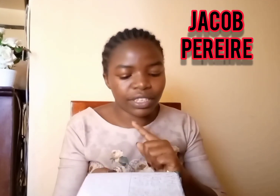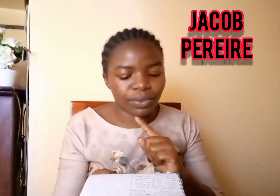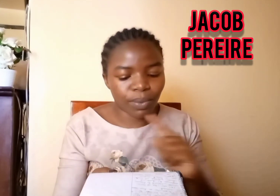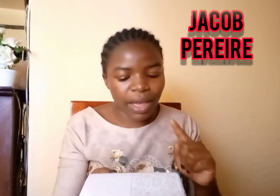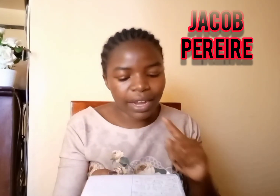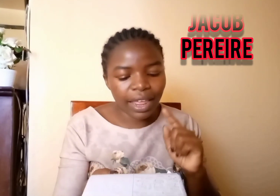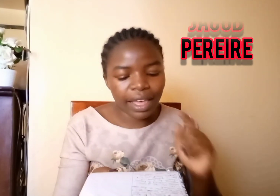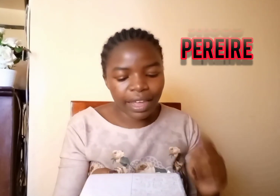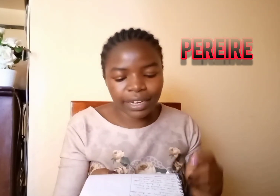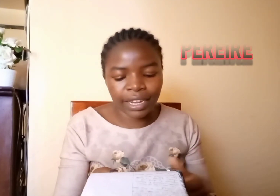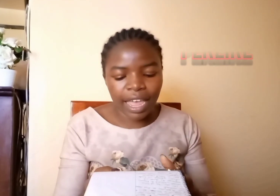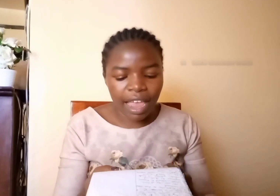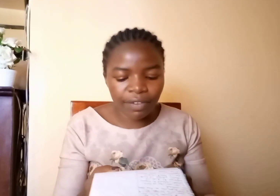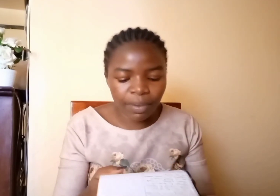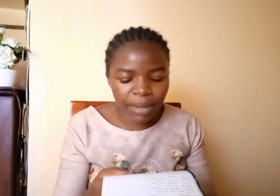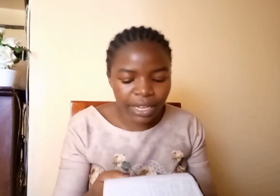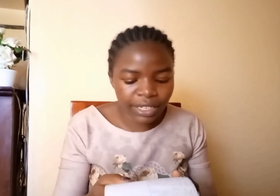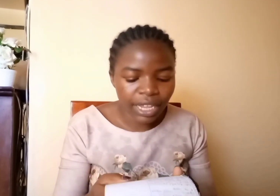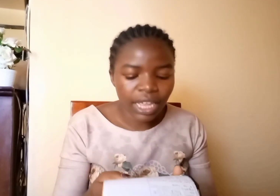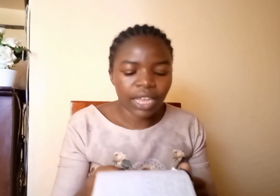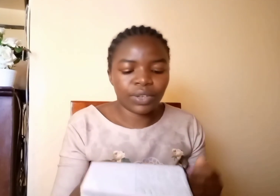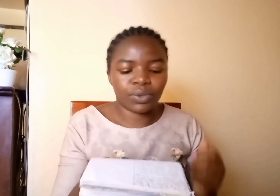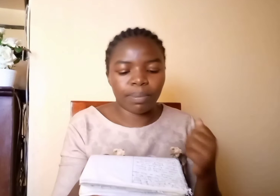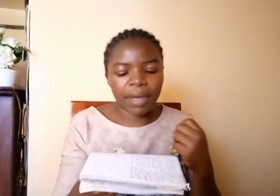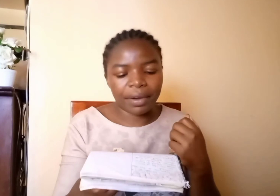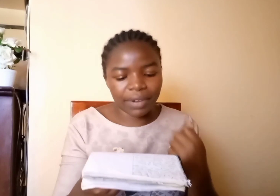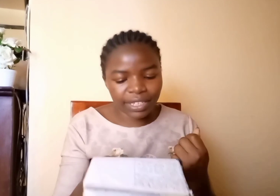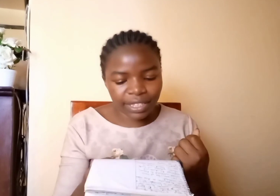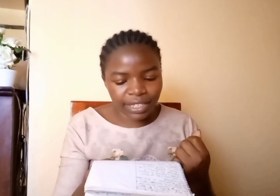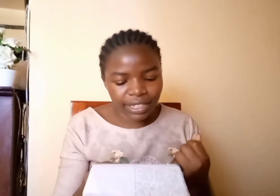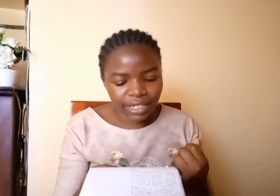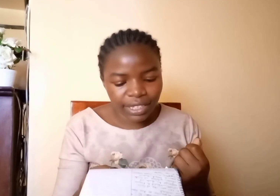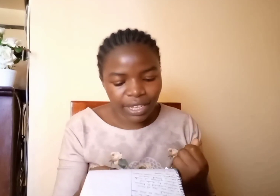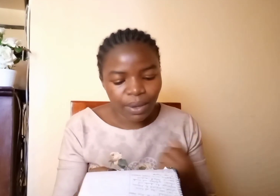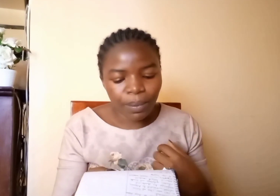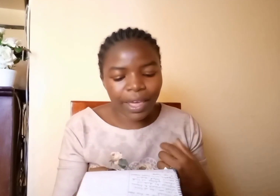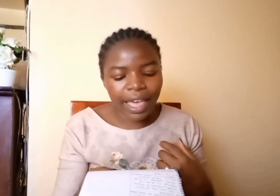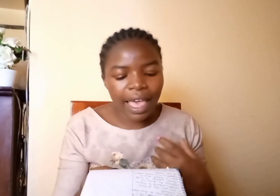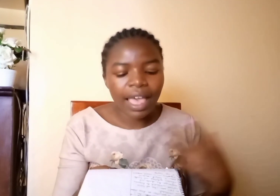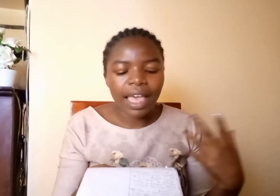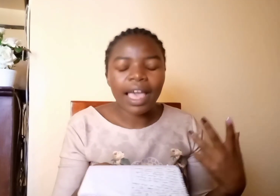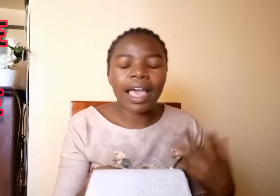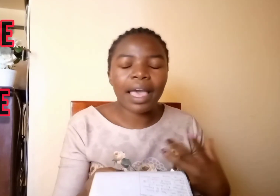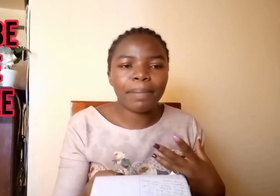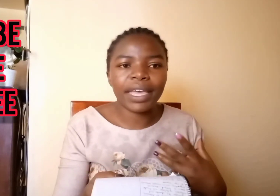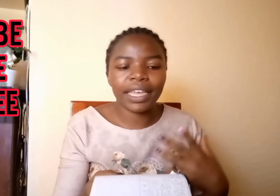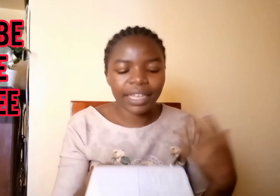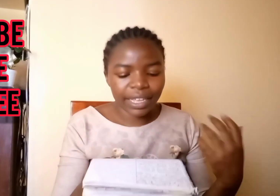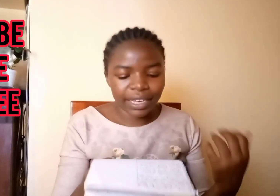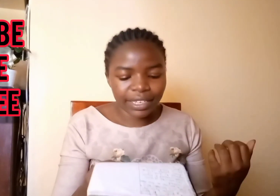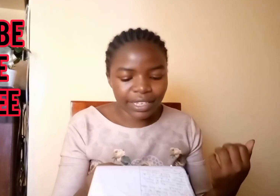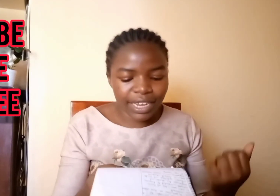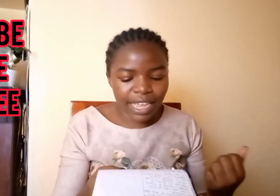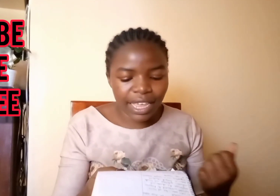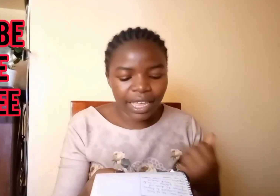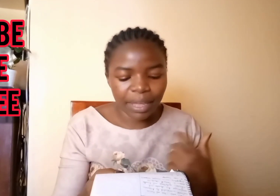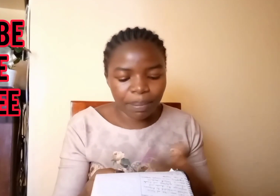this one-handed alphabet to Paris, where Abbe